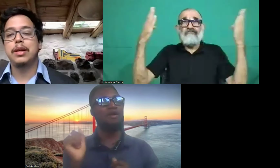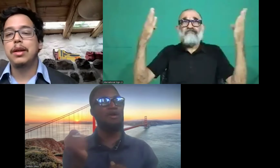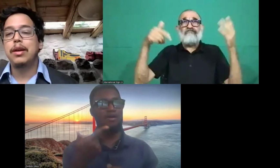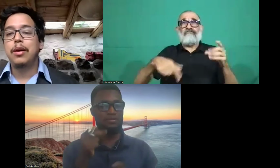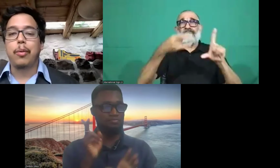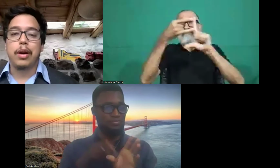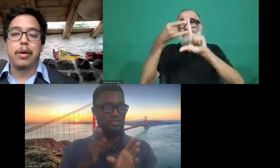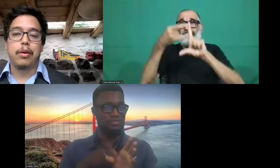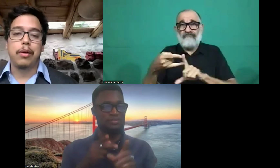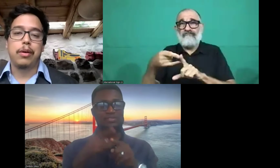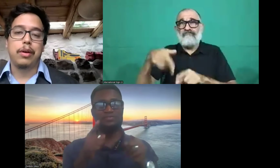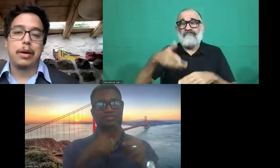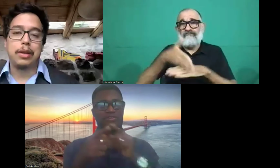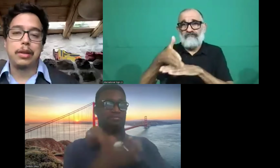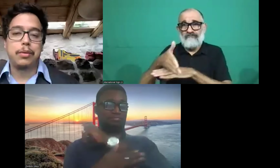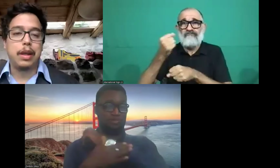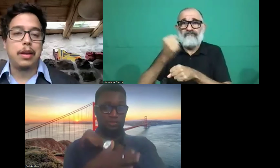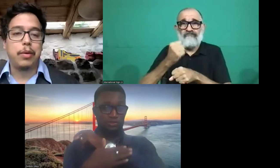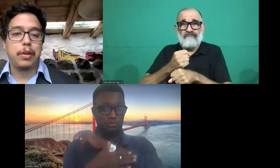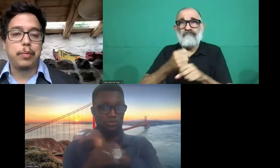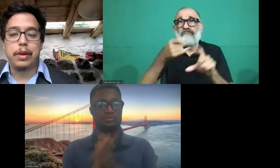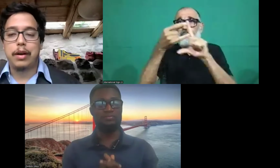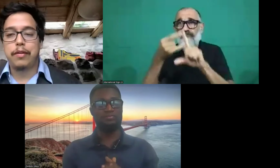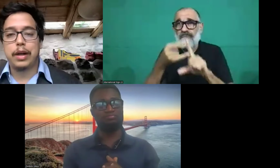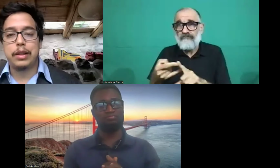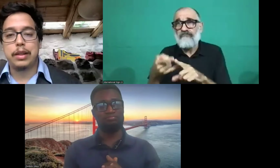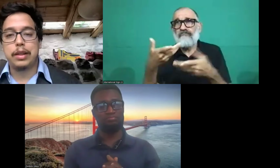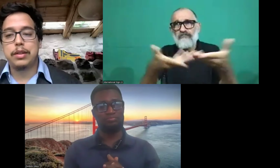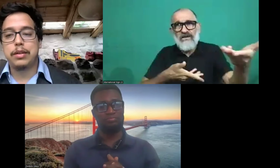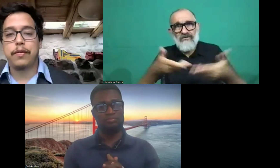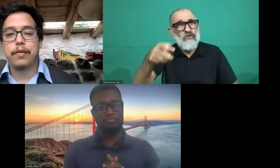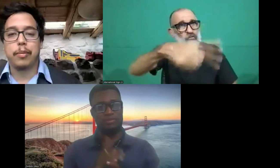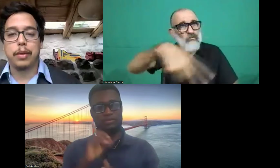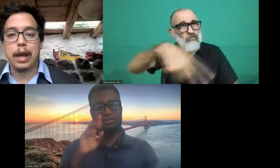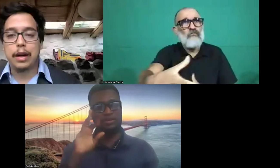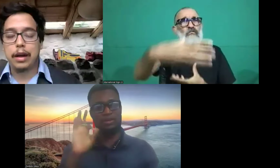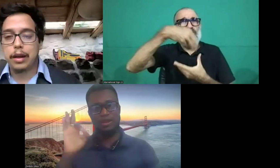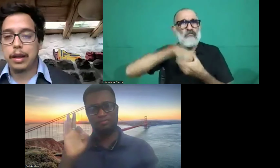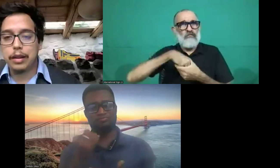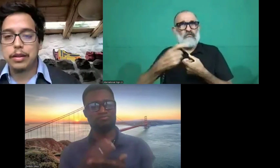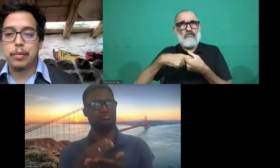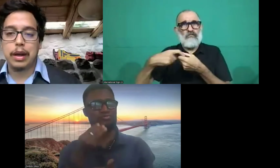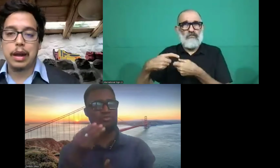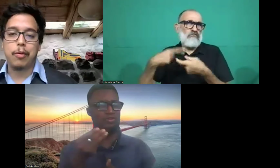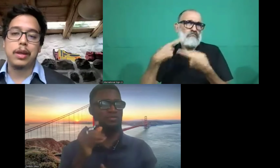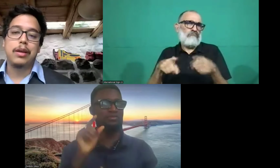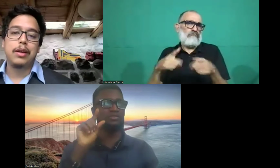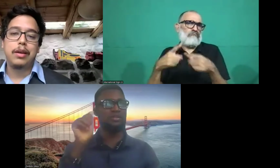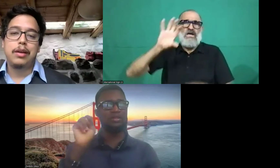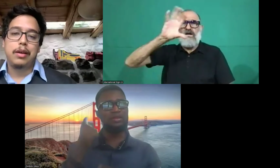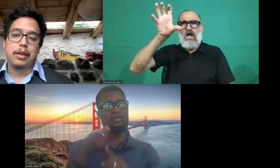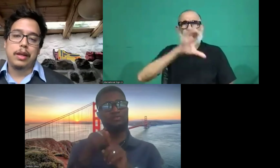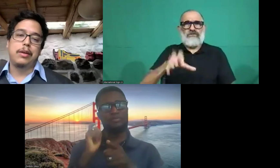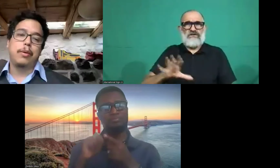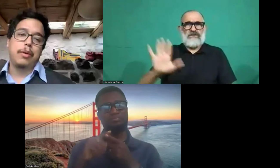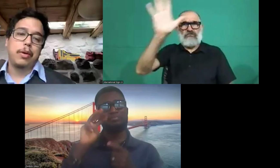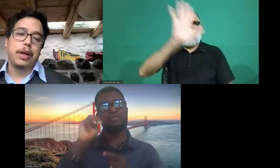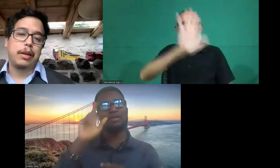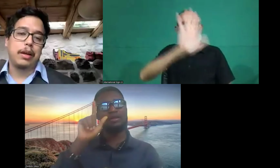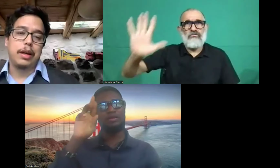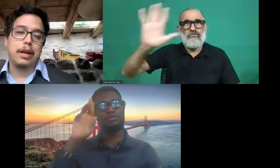countries. We are counting today with DRF grantees from Ghana, Haiti, Malawi,